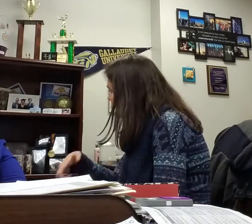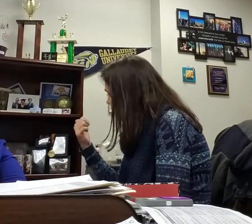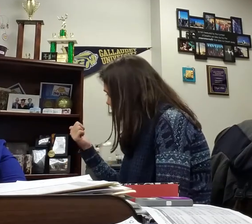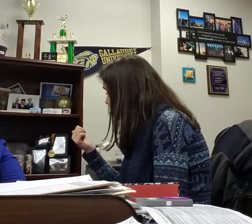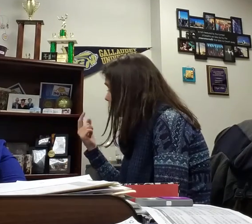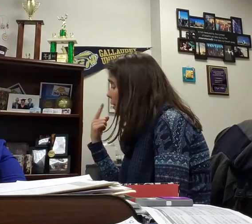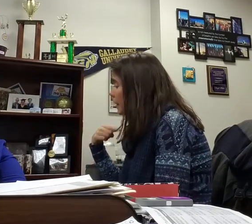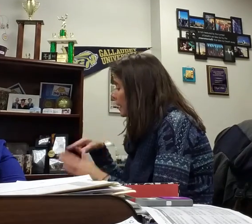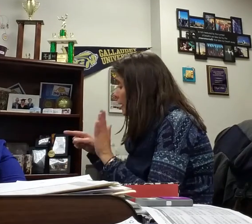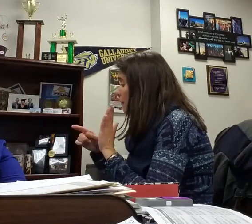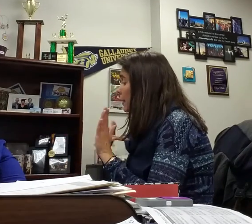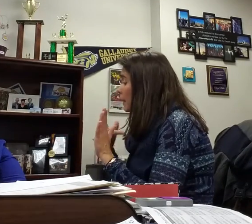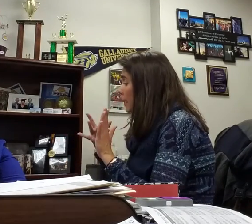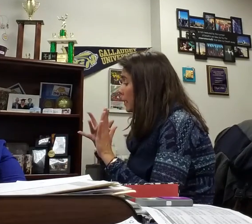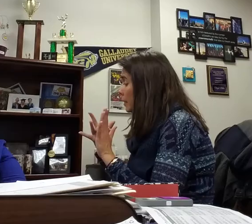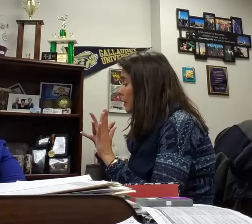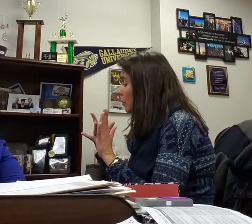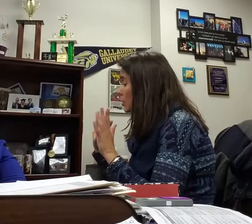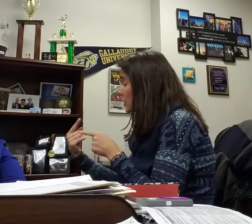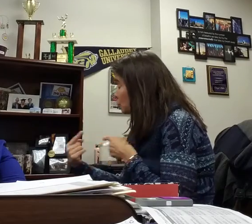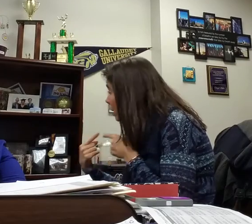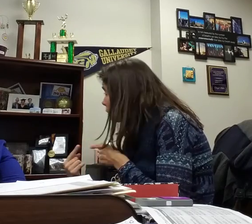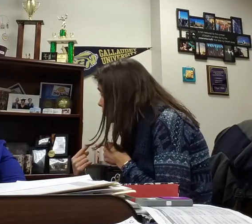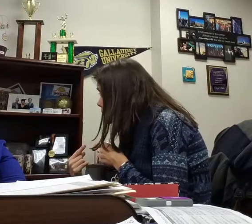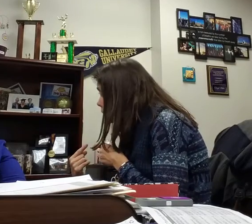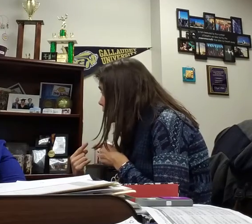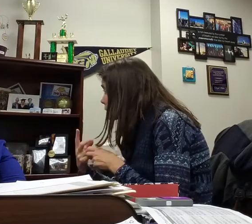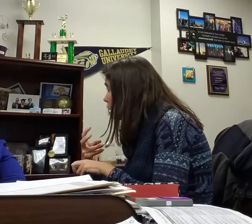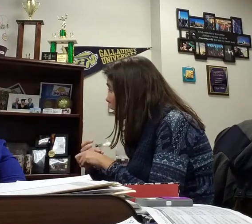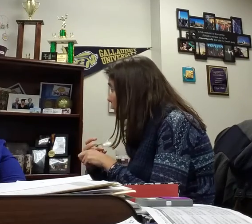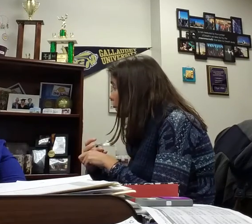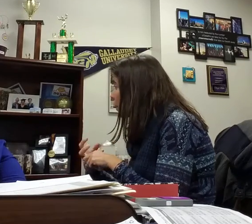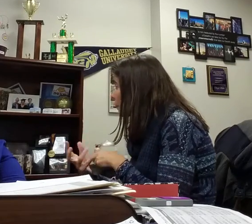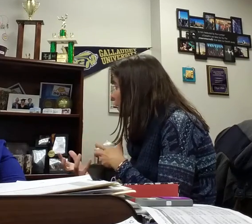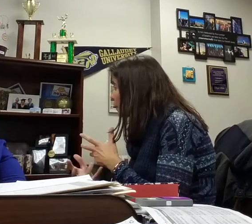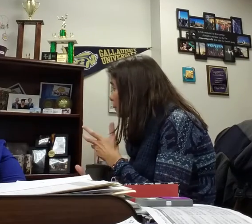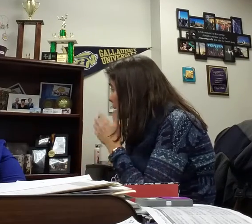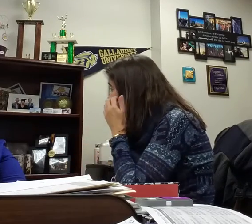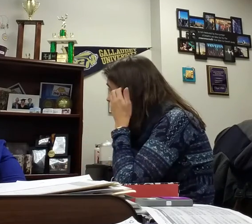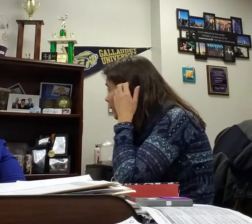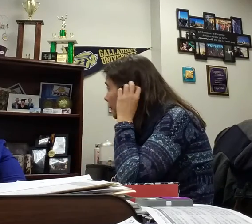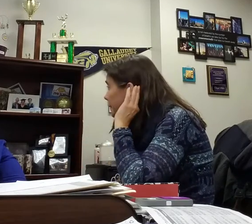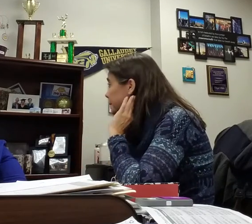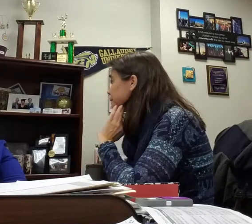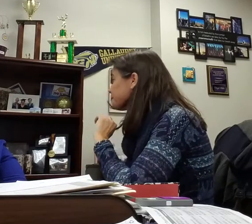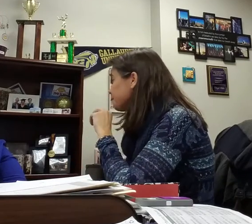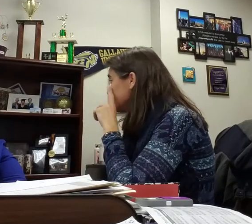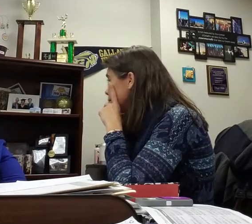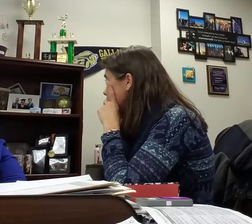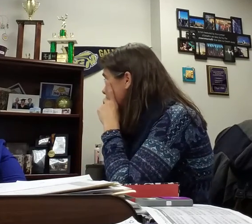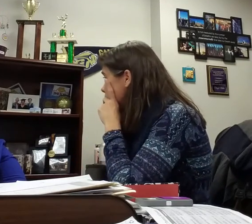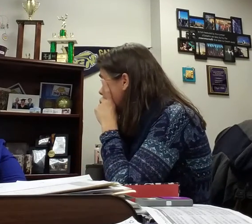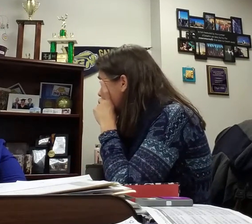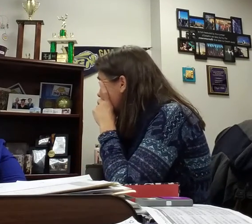else? Was there anything that you felt like was a struggle for you, that was hard while you were up there, or? The only thing was trying to